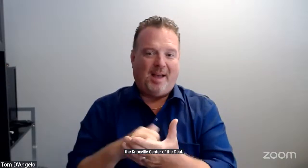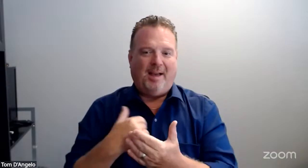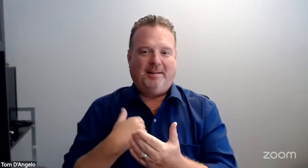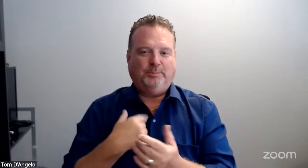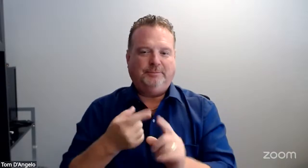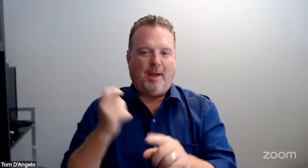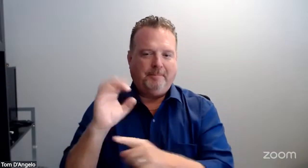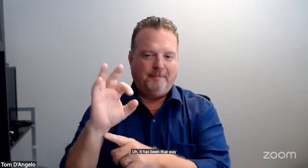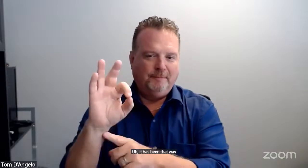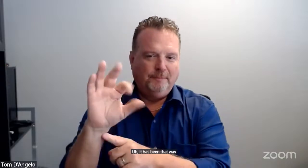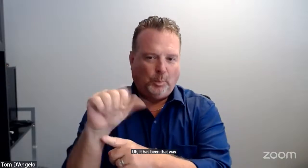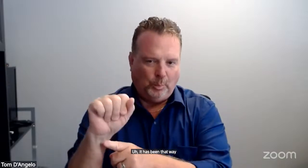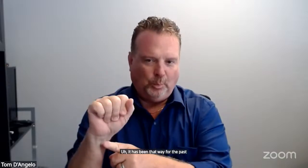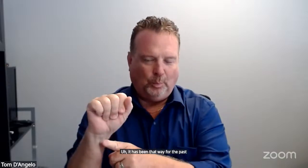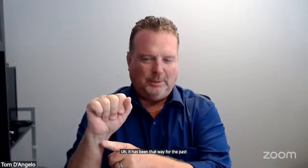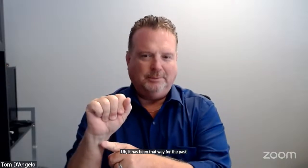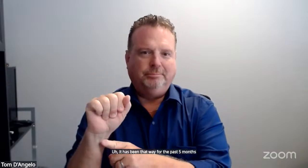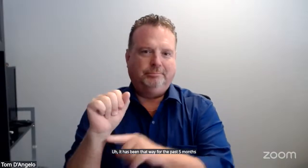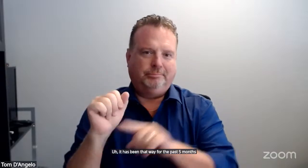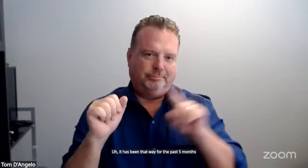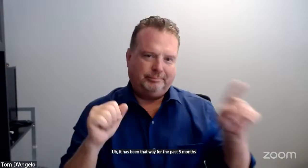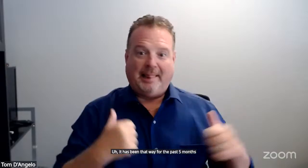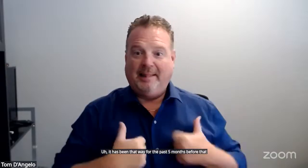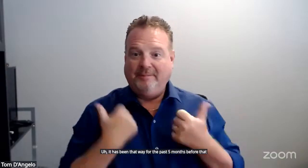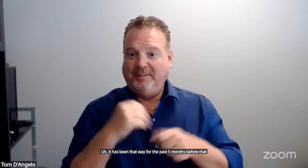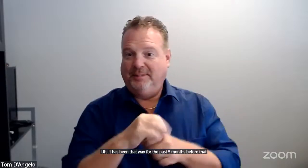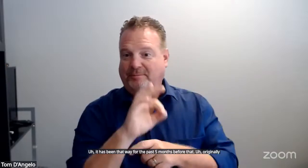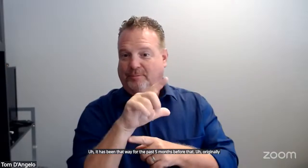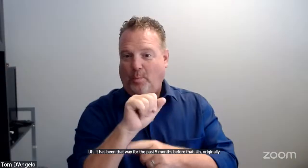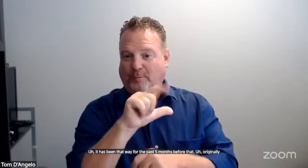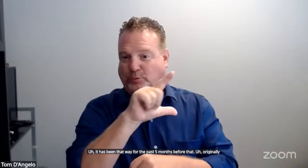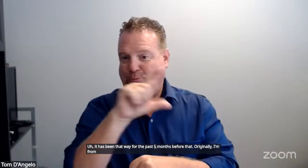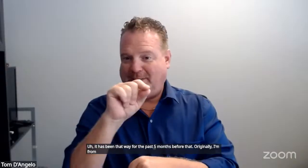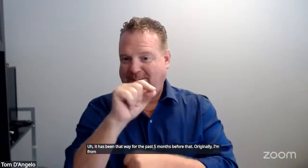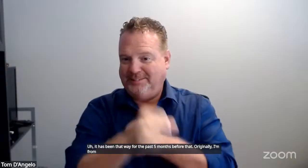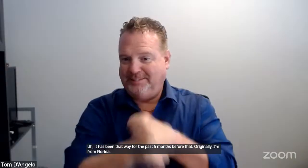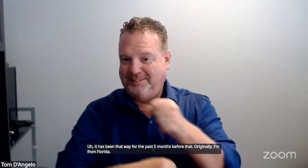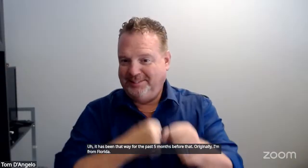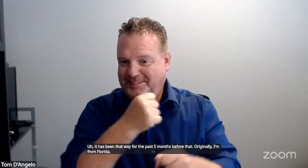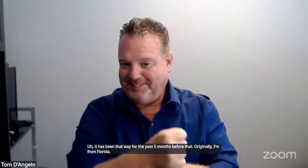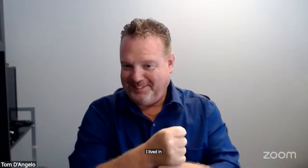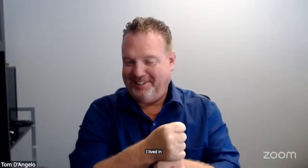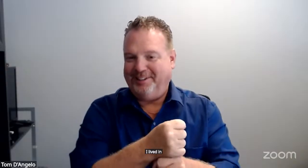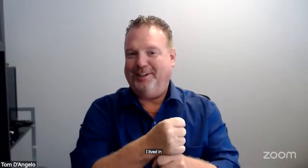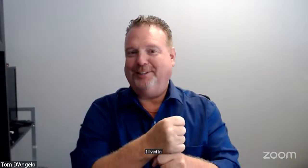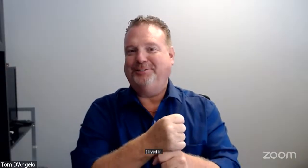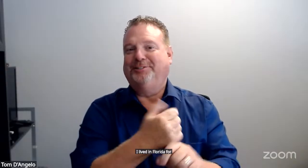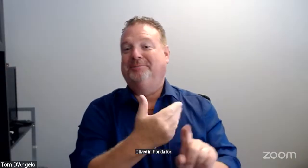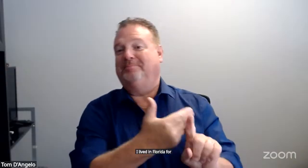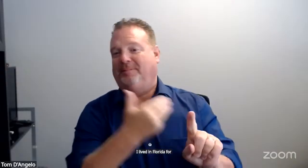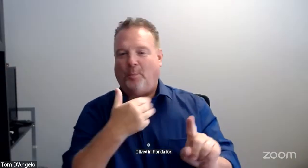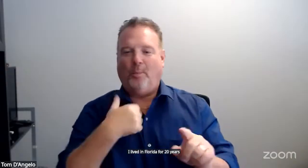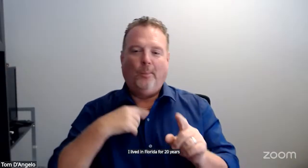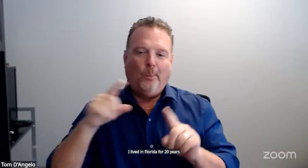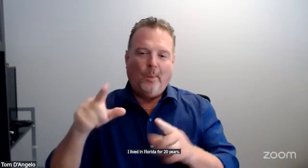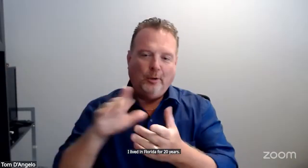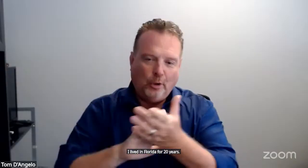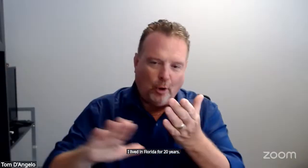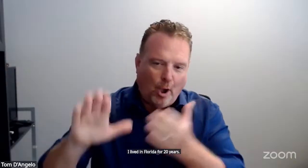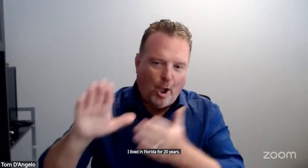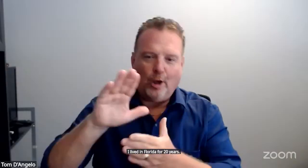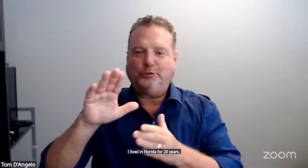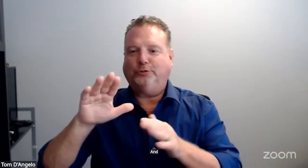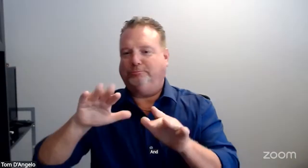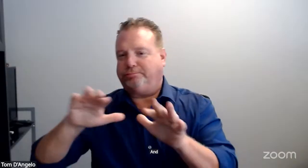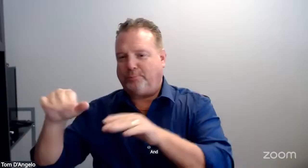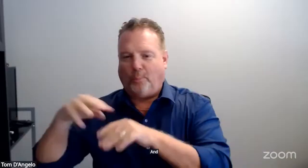It has been that way for the past 5 months. Before that, originally, I'm from Florida. I lived in Florida for 20 years.